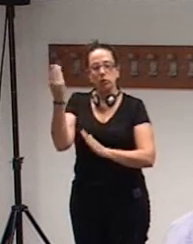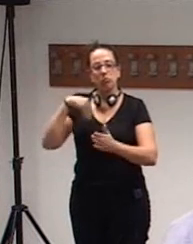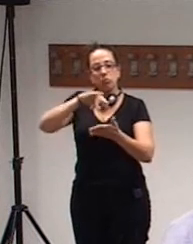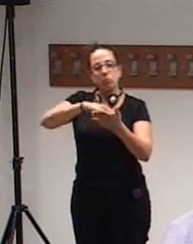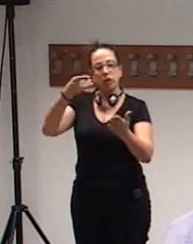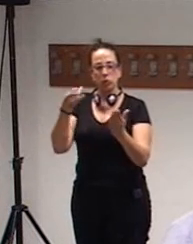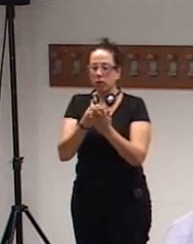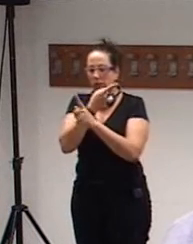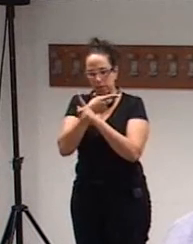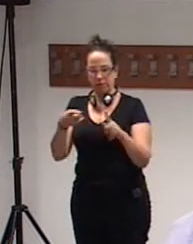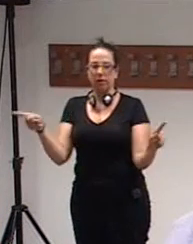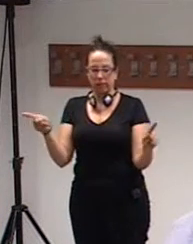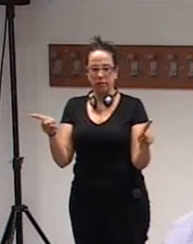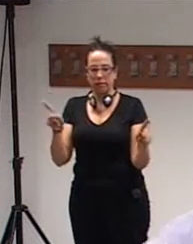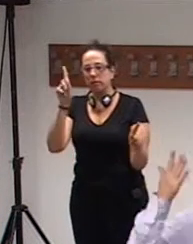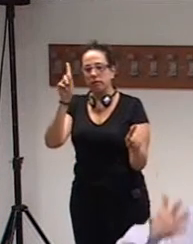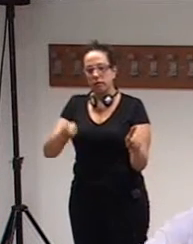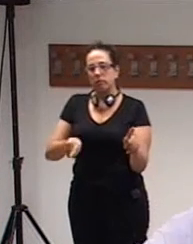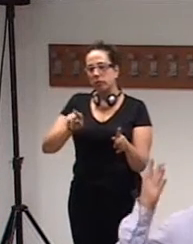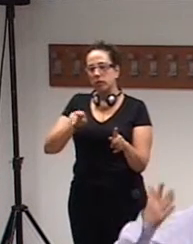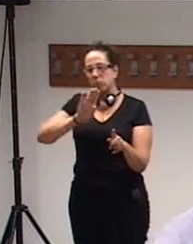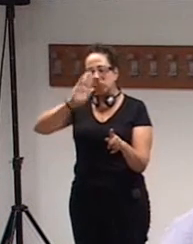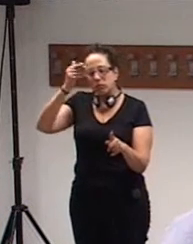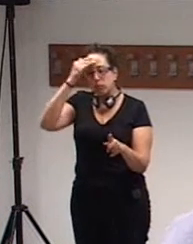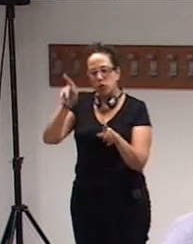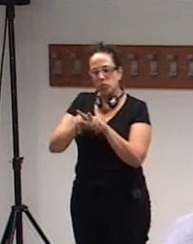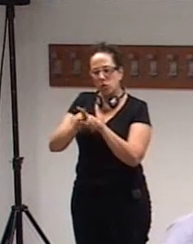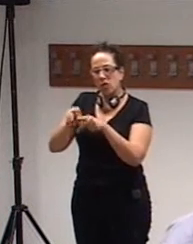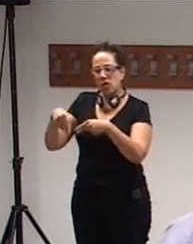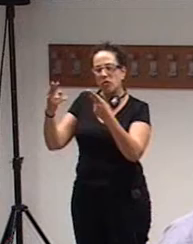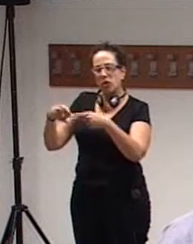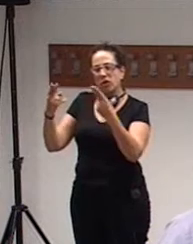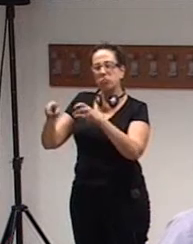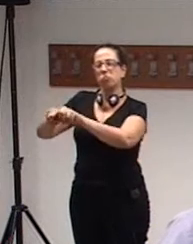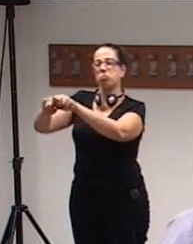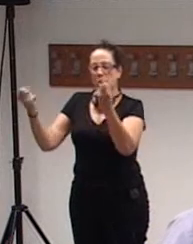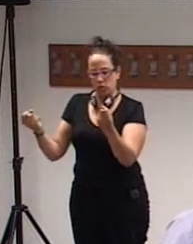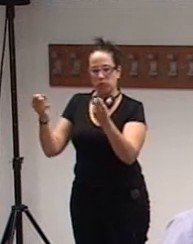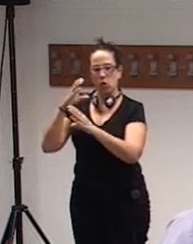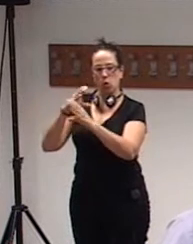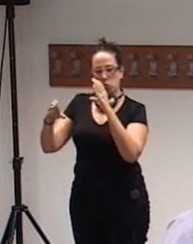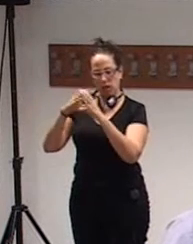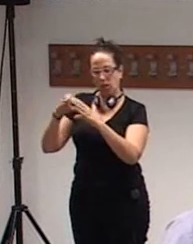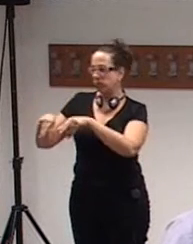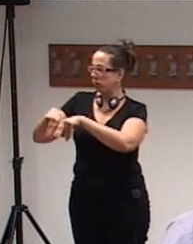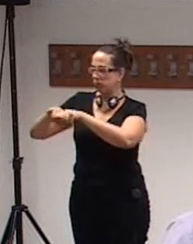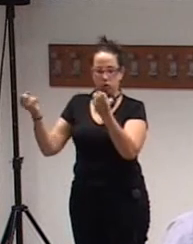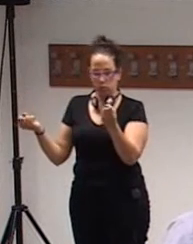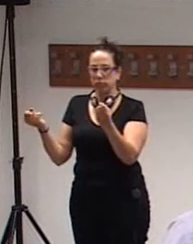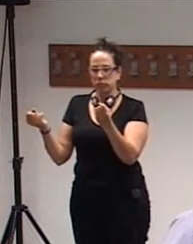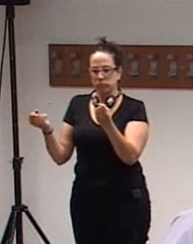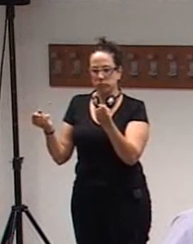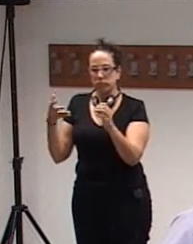different. And of course, we need to get rid of the barrier that has been